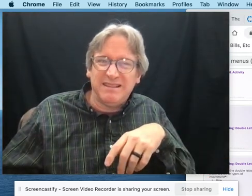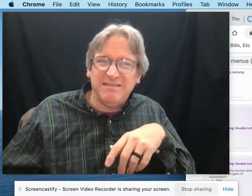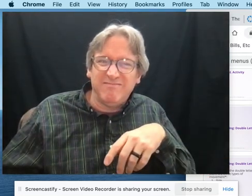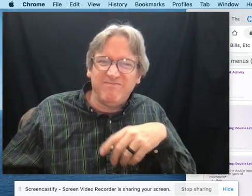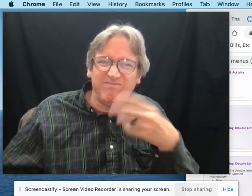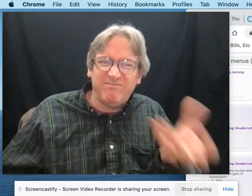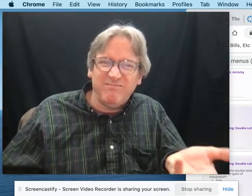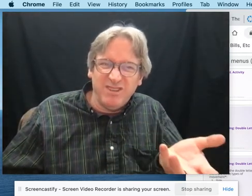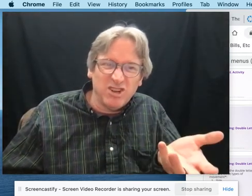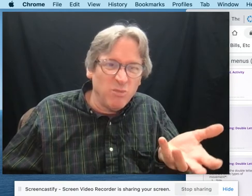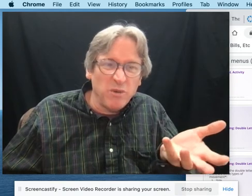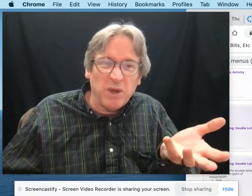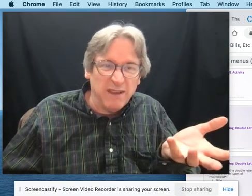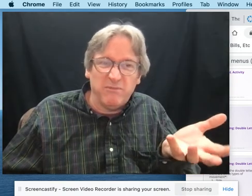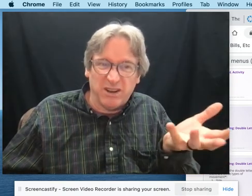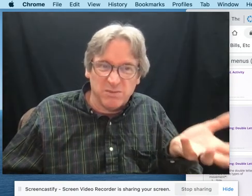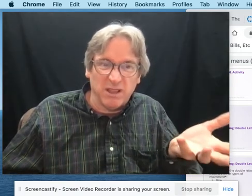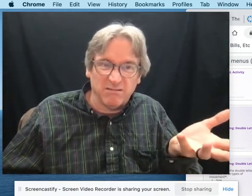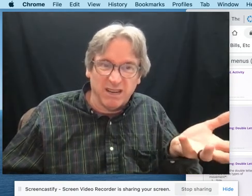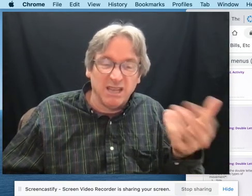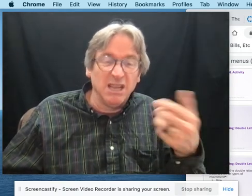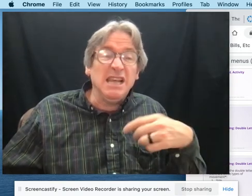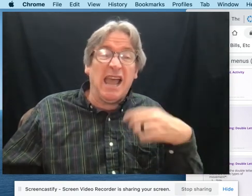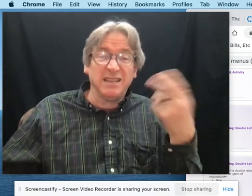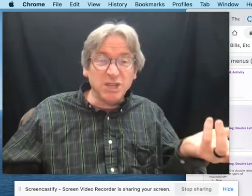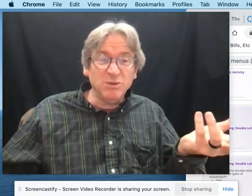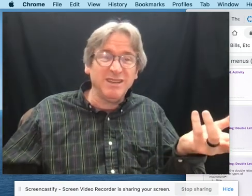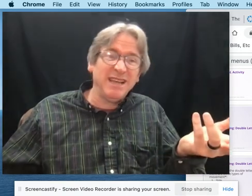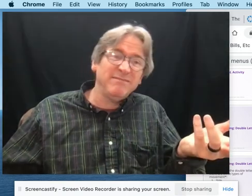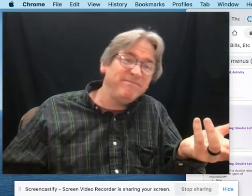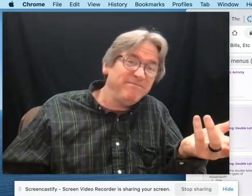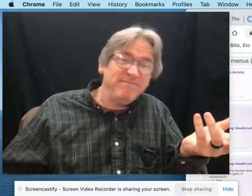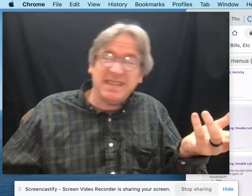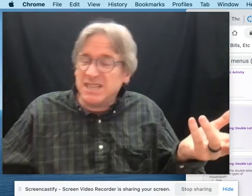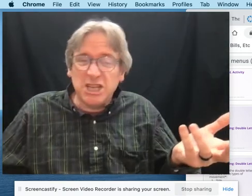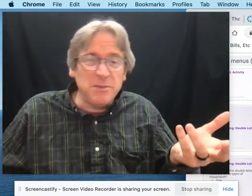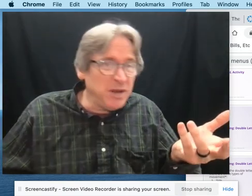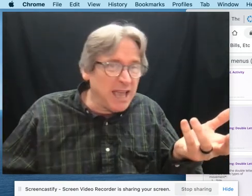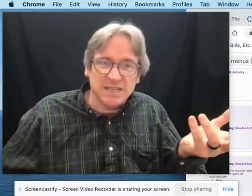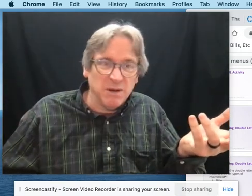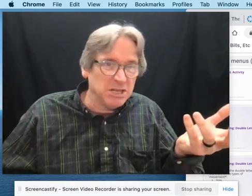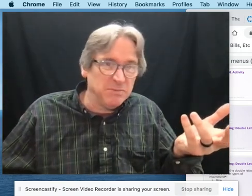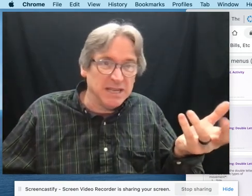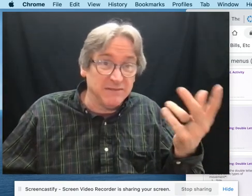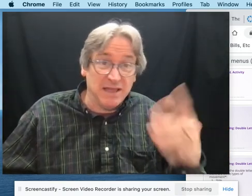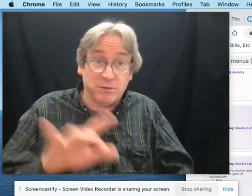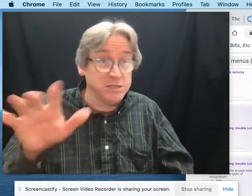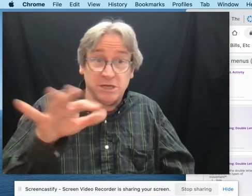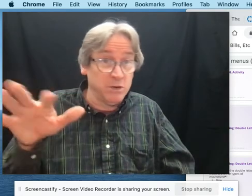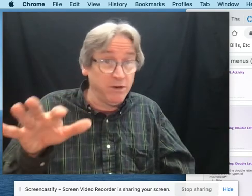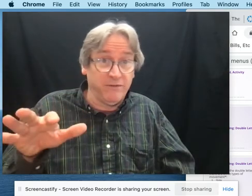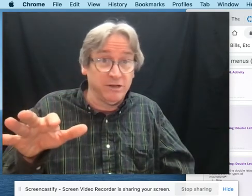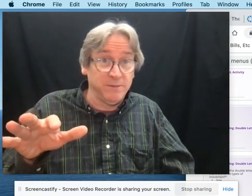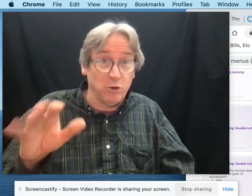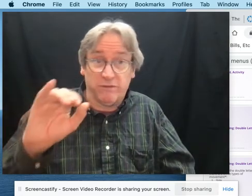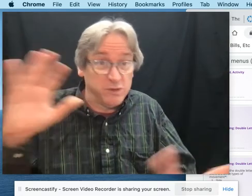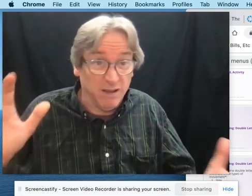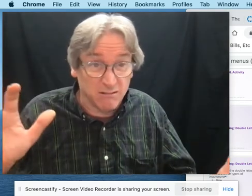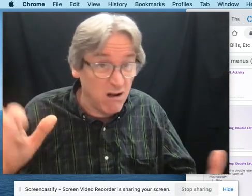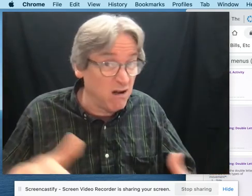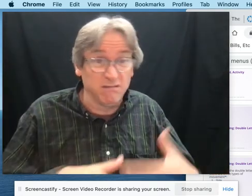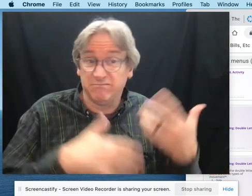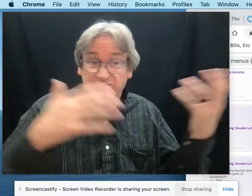but one, we hate fingerspelling, right? And two, it doesn't communicate as much, because if that person doesn't know what you're fingerspelling,